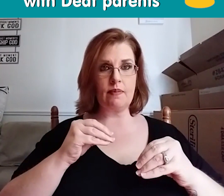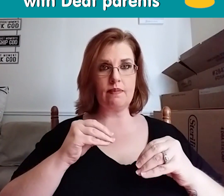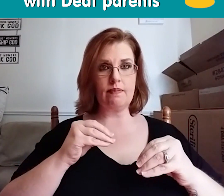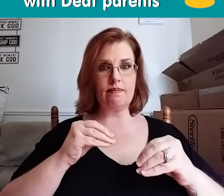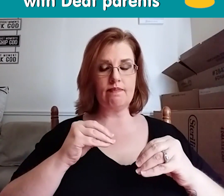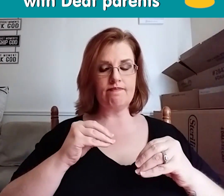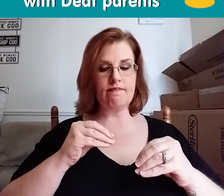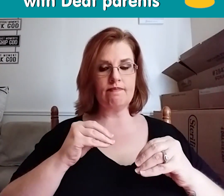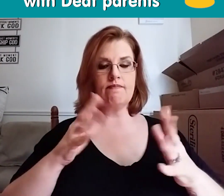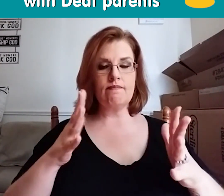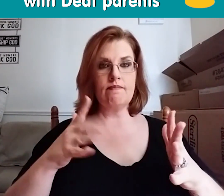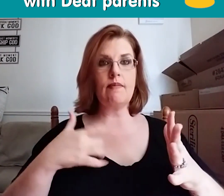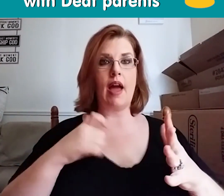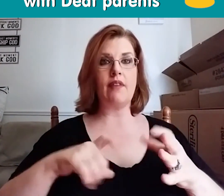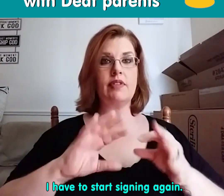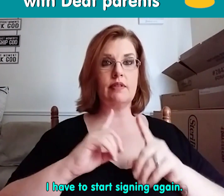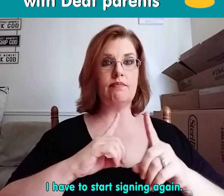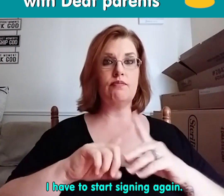go with him all the time.